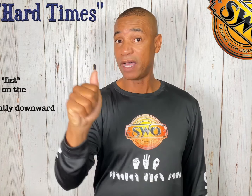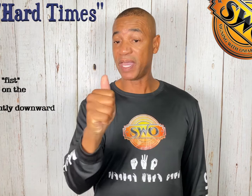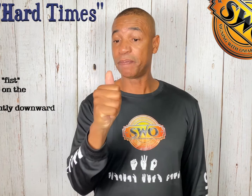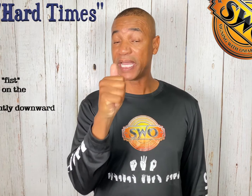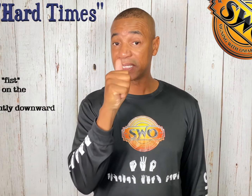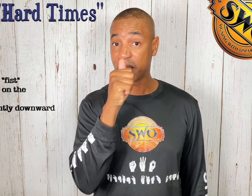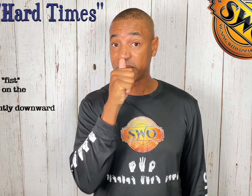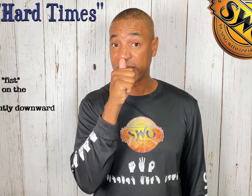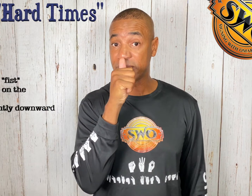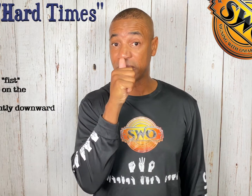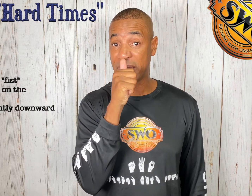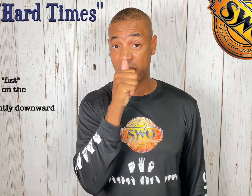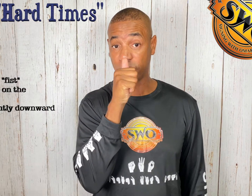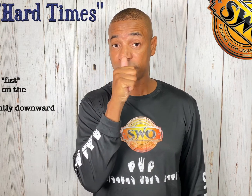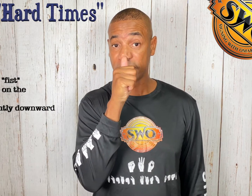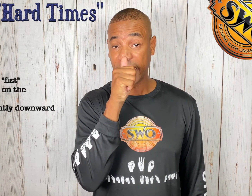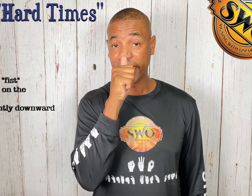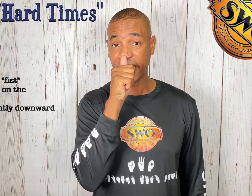and place it up against the mouth, and then